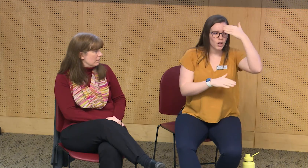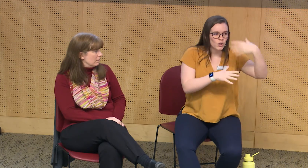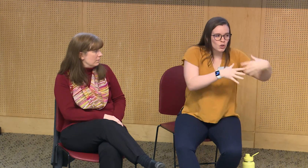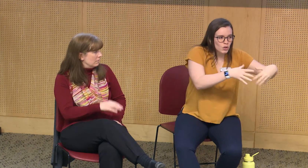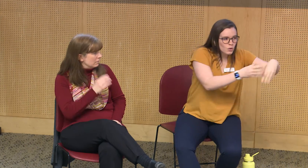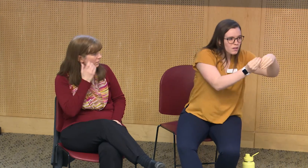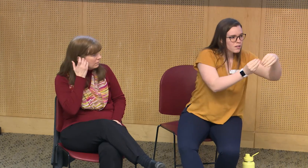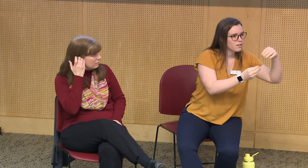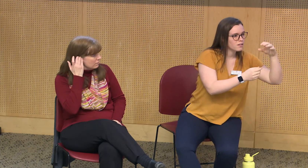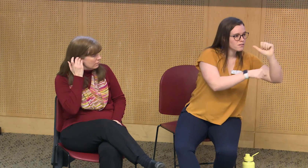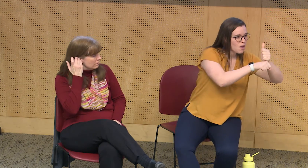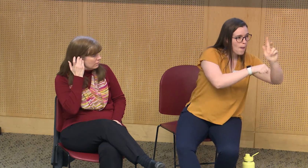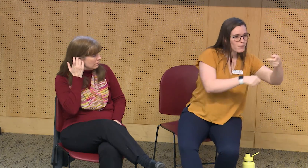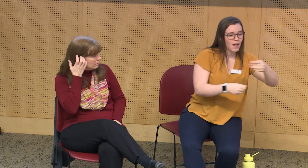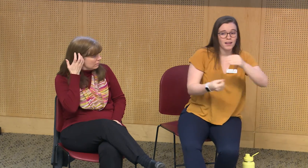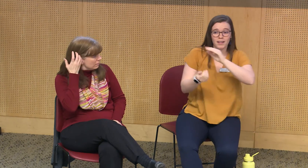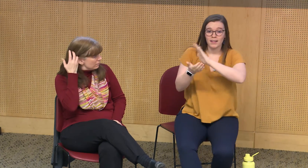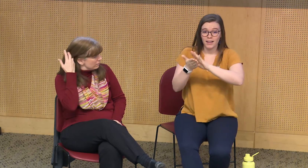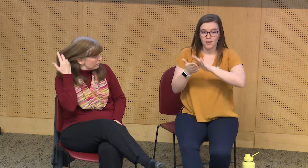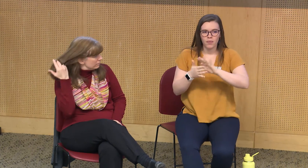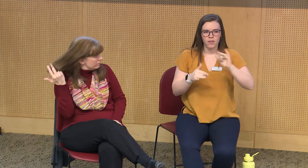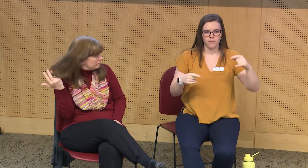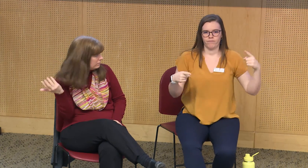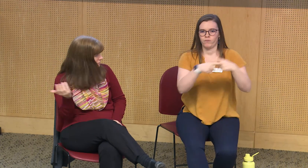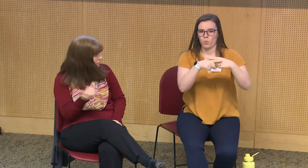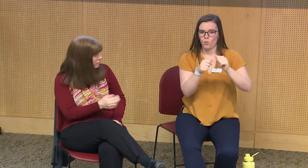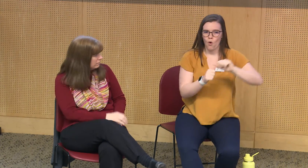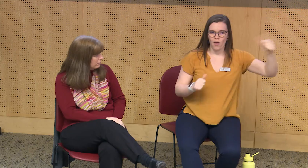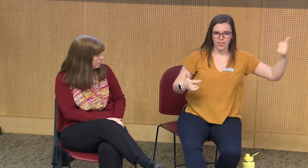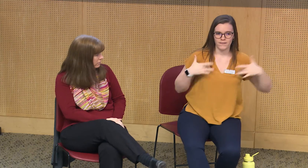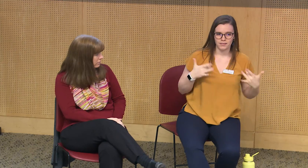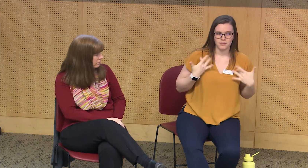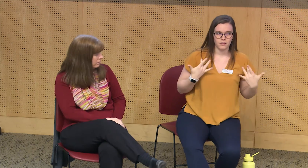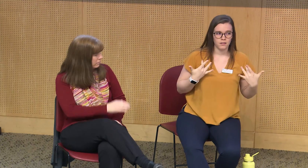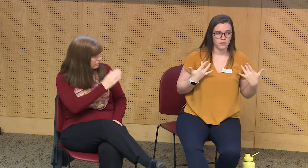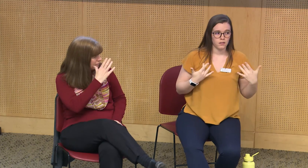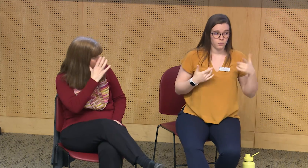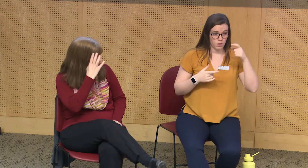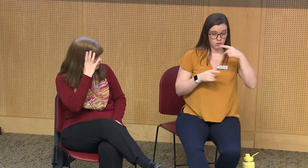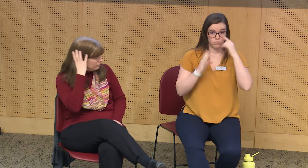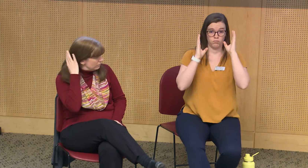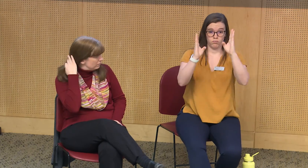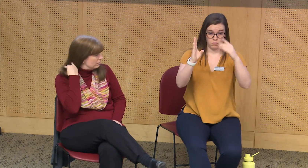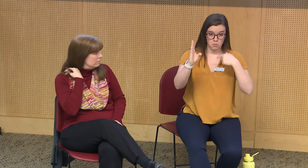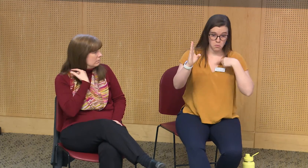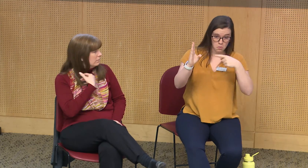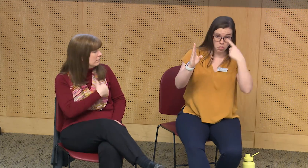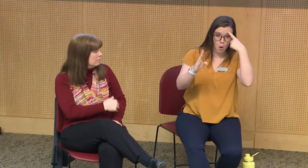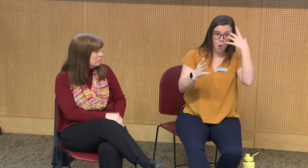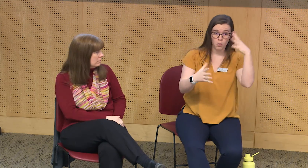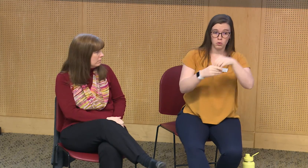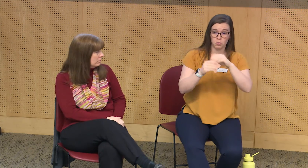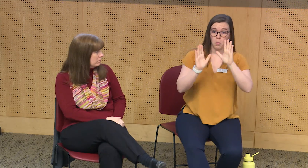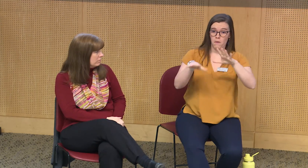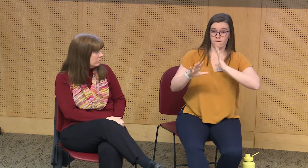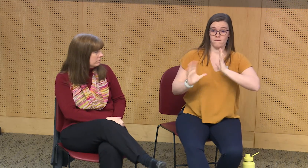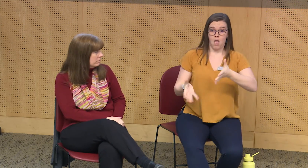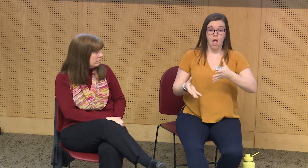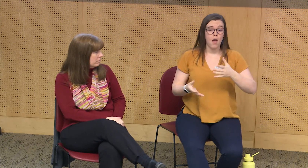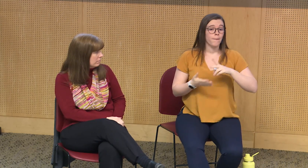example, 1 and then 3, but then they don't make arrangements for setup and cleanup. And they think they're fine, but then there's